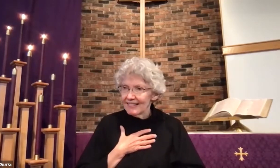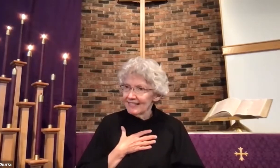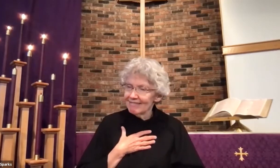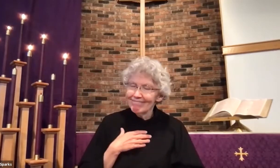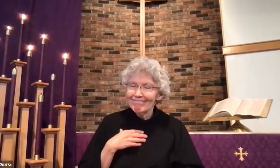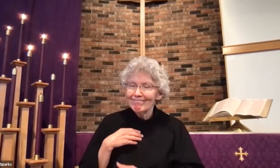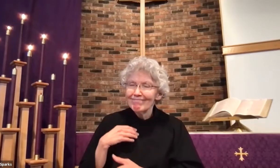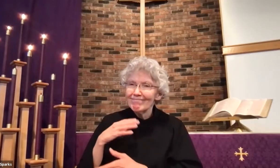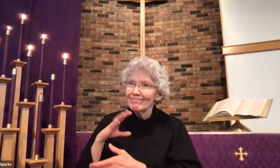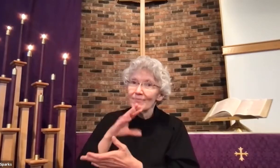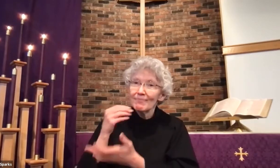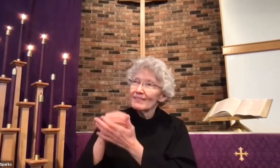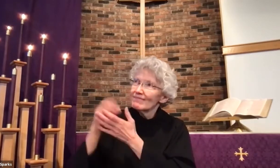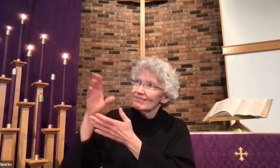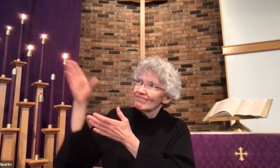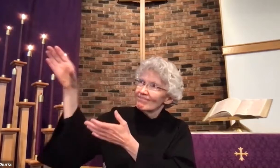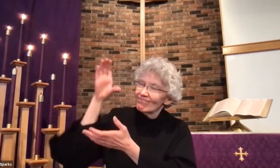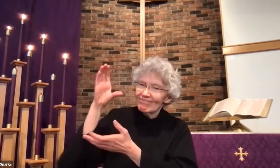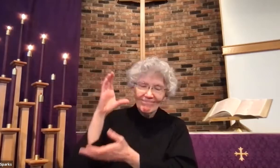sons.